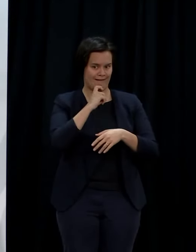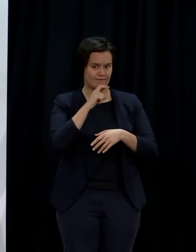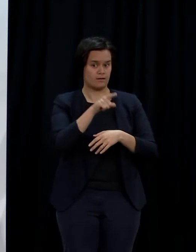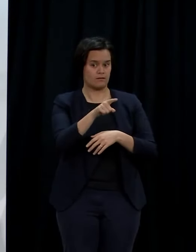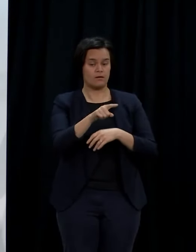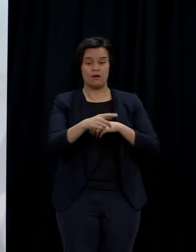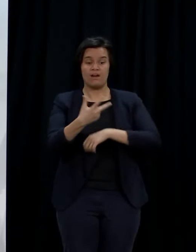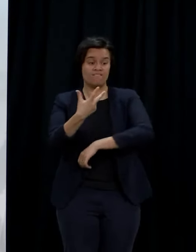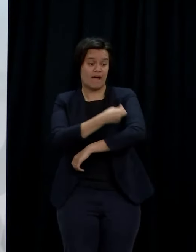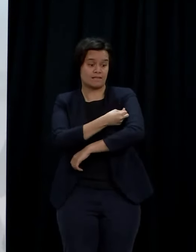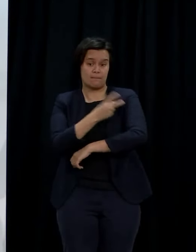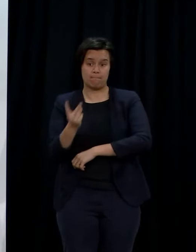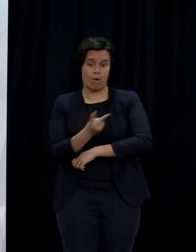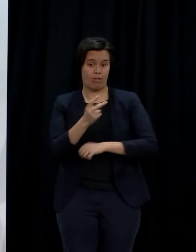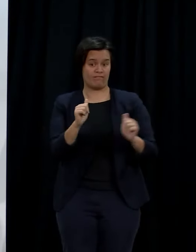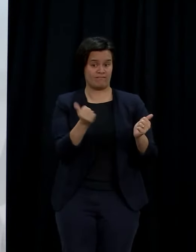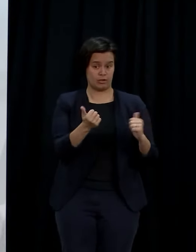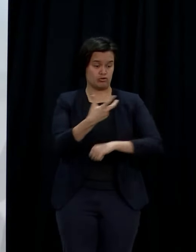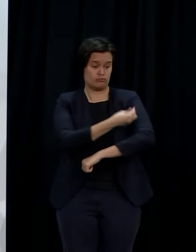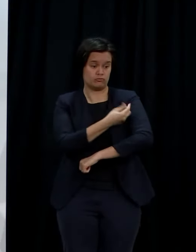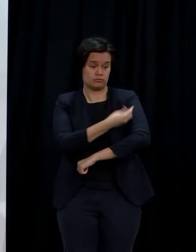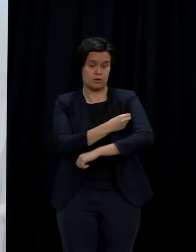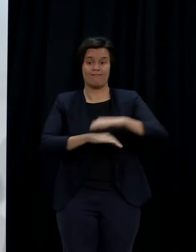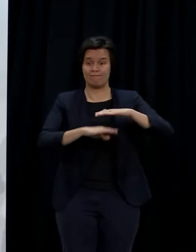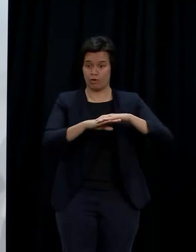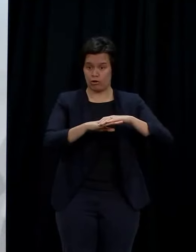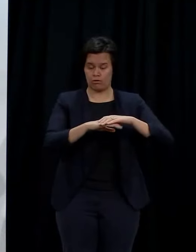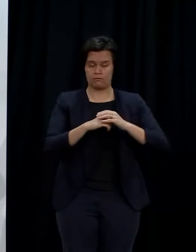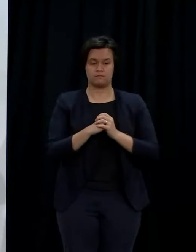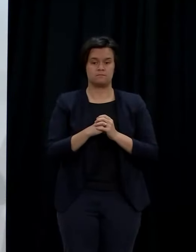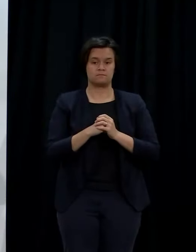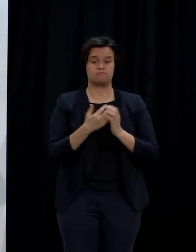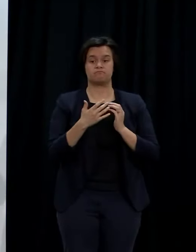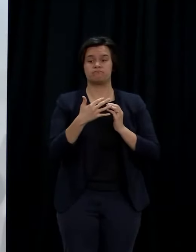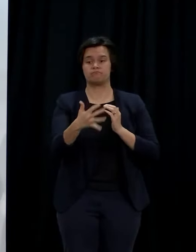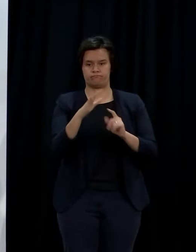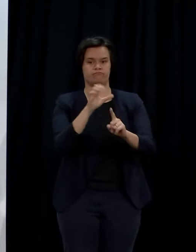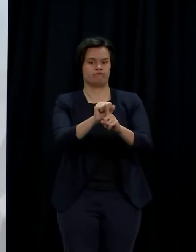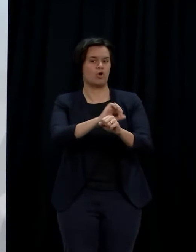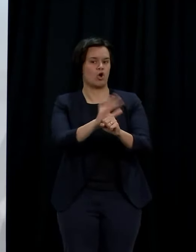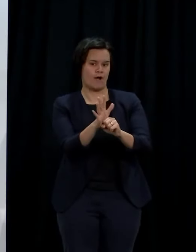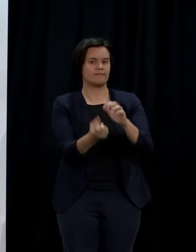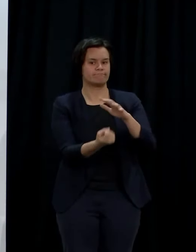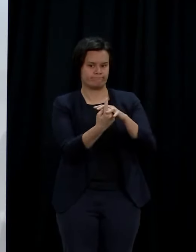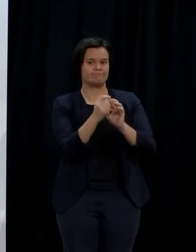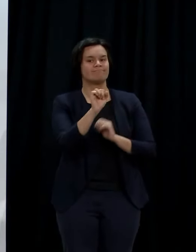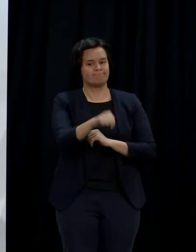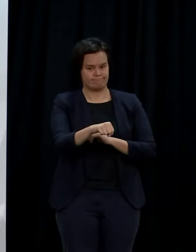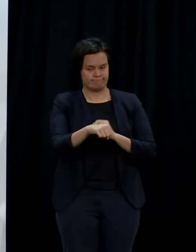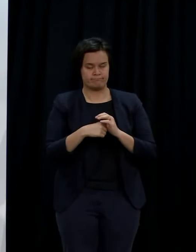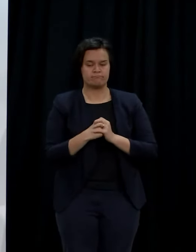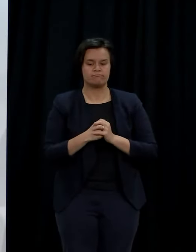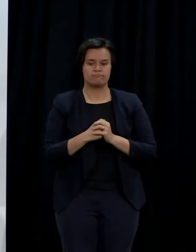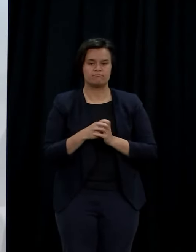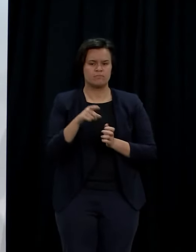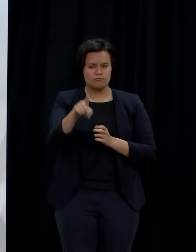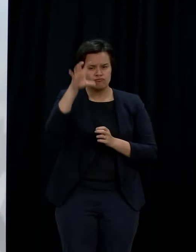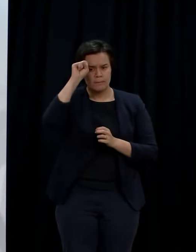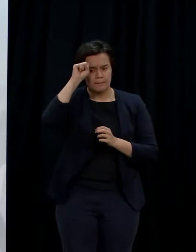vaccinated, who has tested positive. Across our aged care facilities, remember that we prioritised those